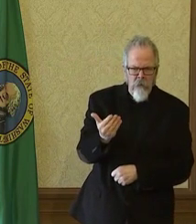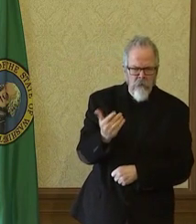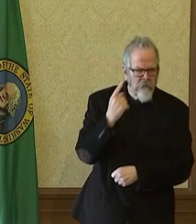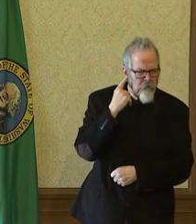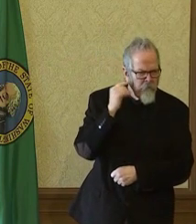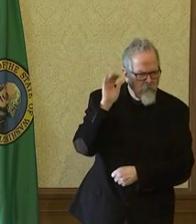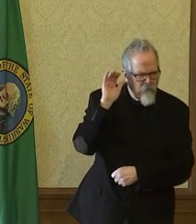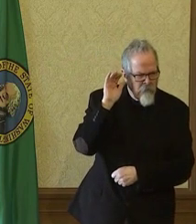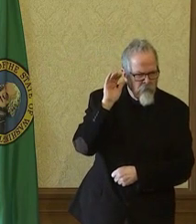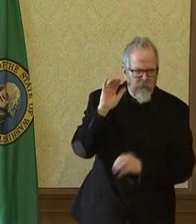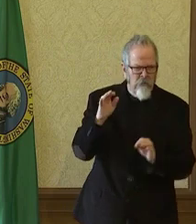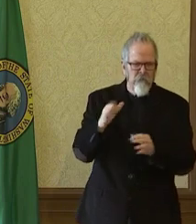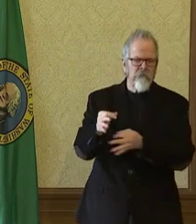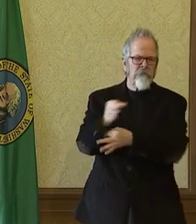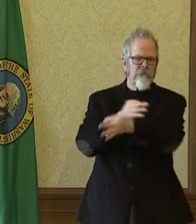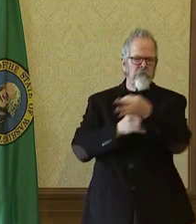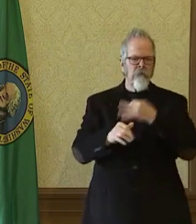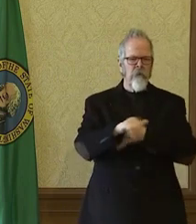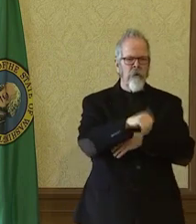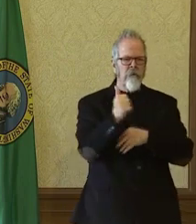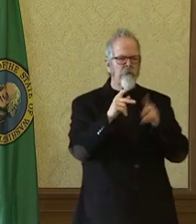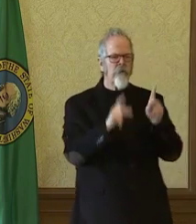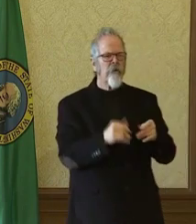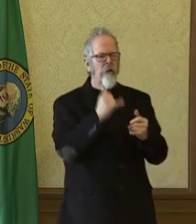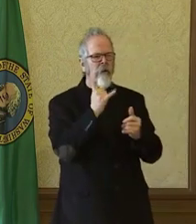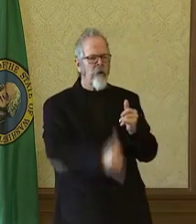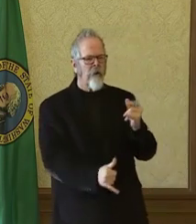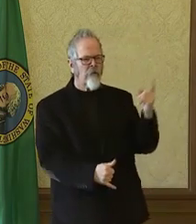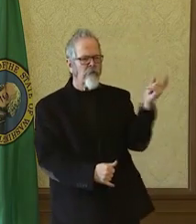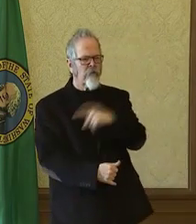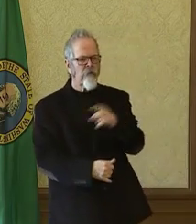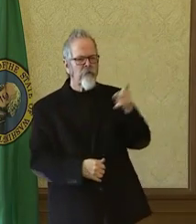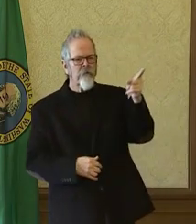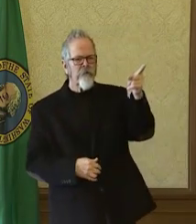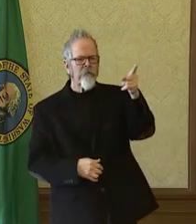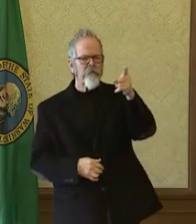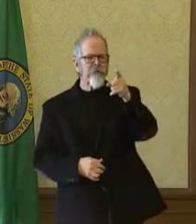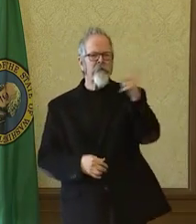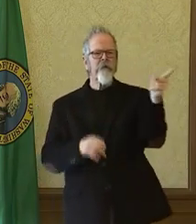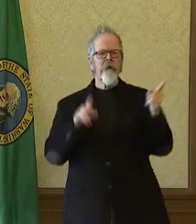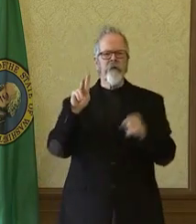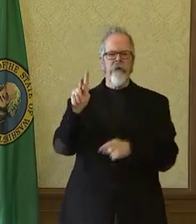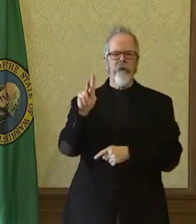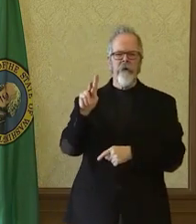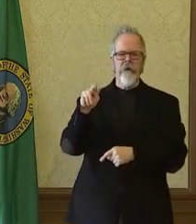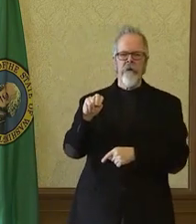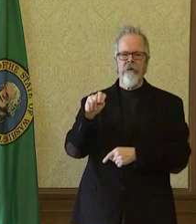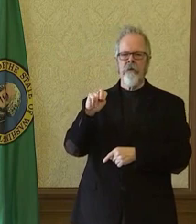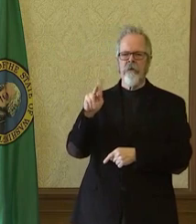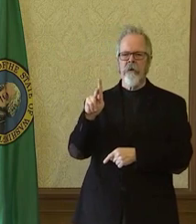Instead, we will go to Carolyn with KFKF.